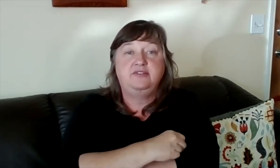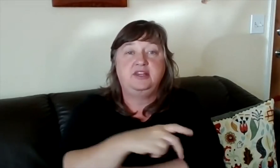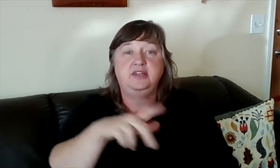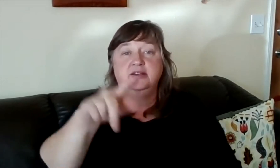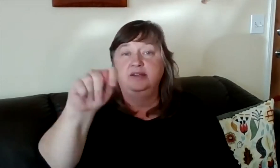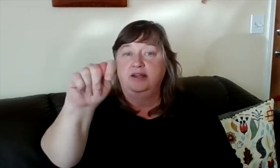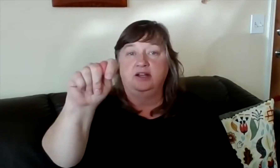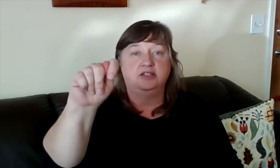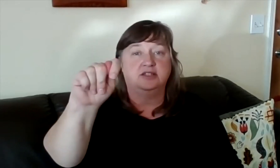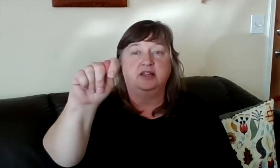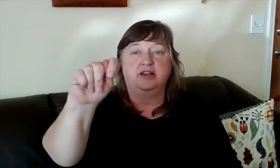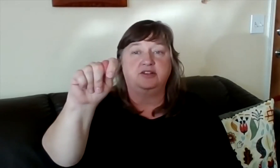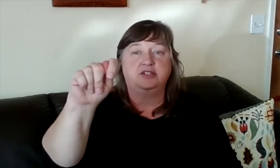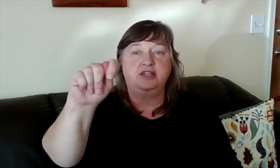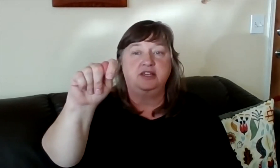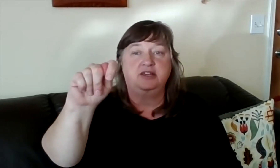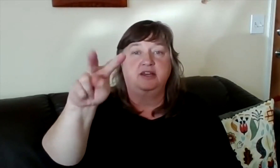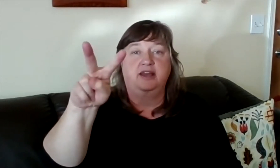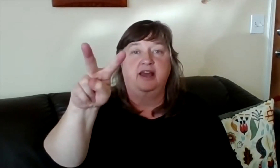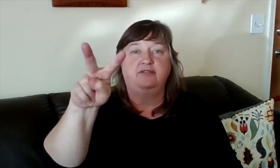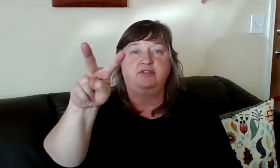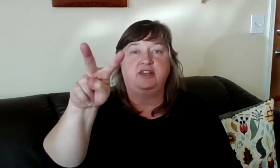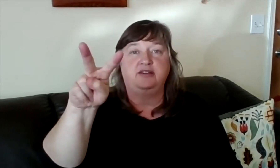TV are just the letters T and V.